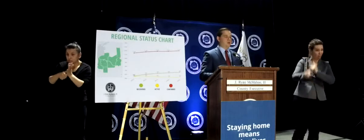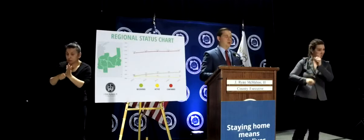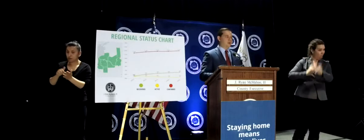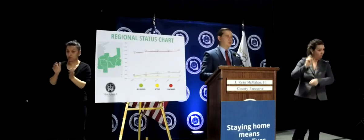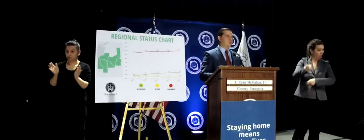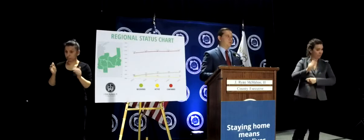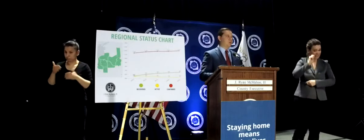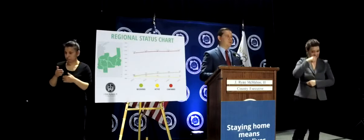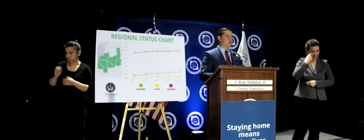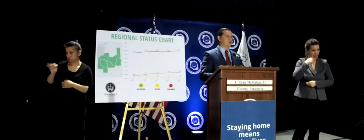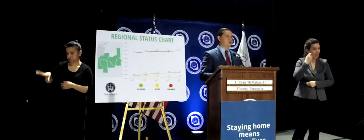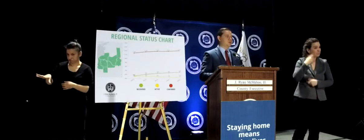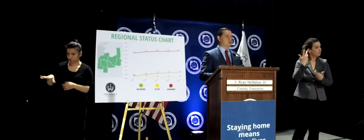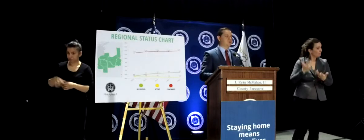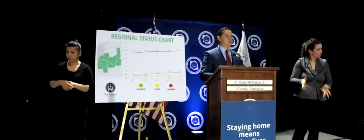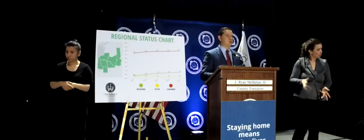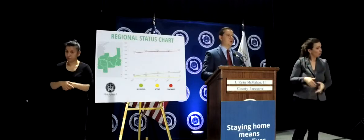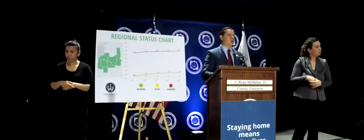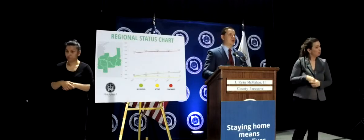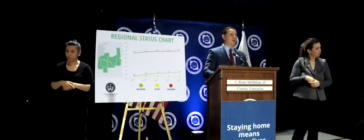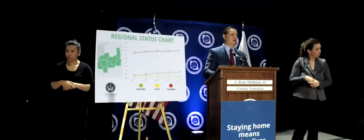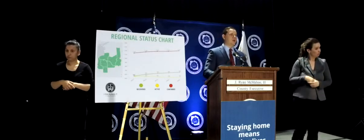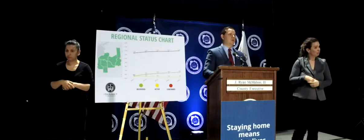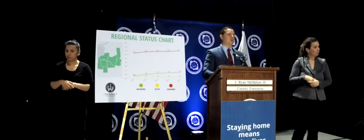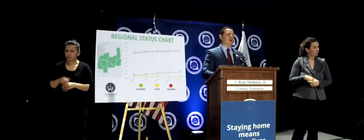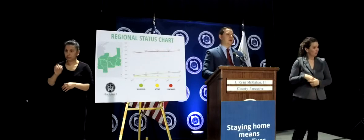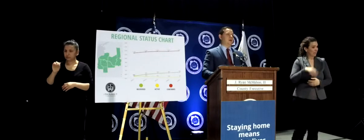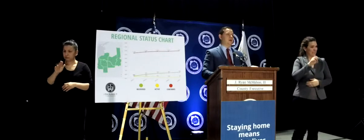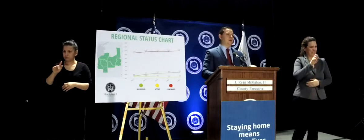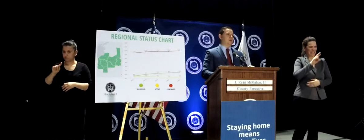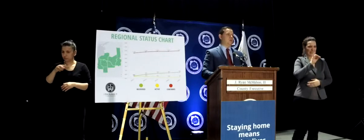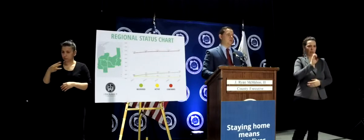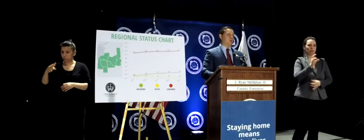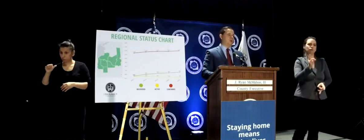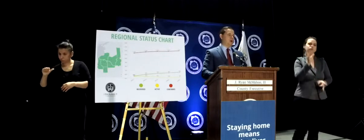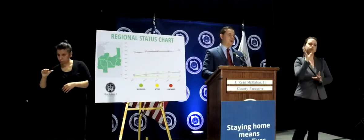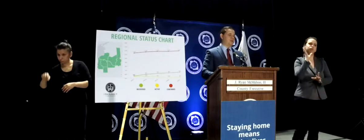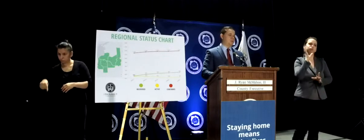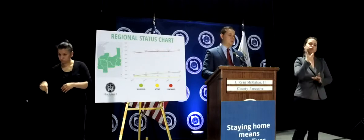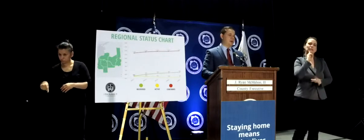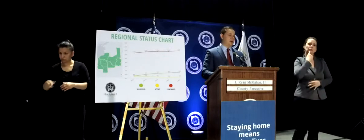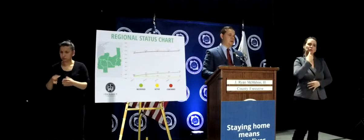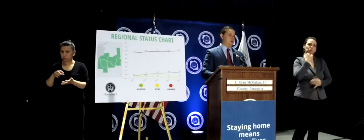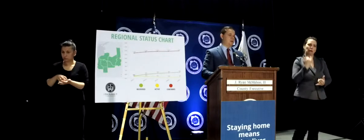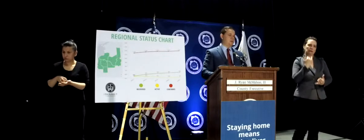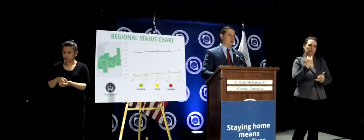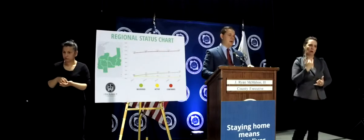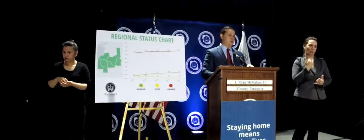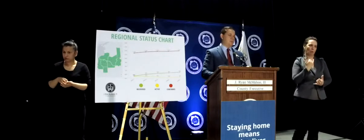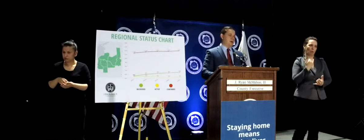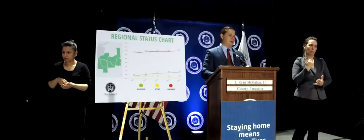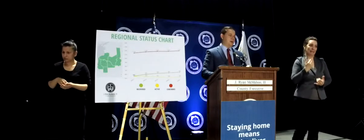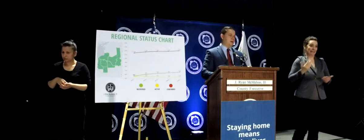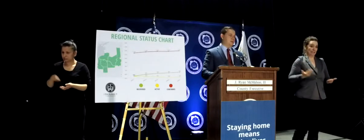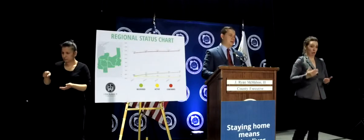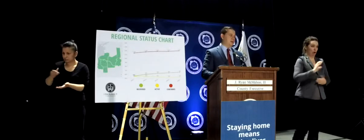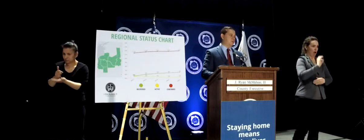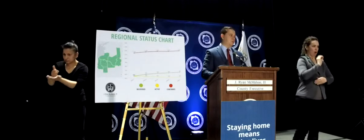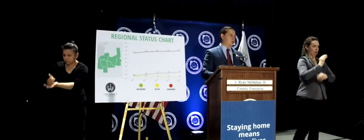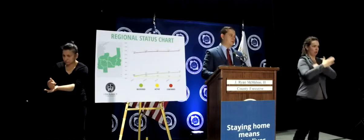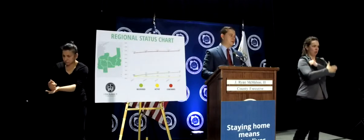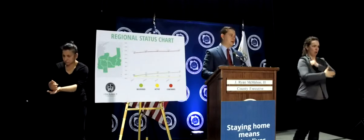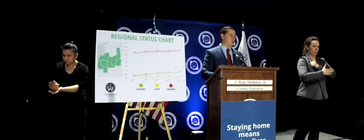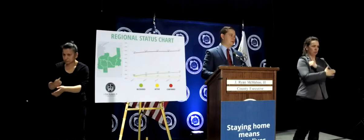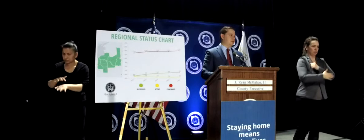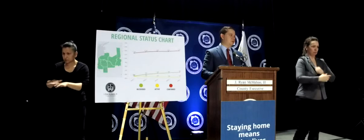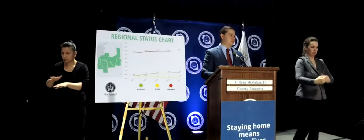and an area a little bit more of a serious situation. So the way where we are, Tim, is that Ryan McMahon, the county executive